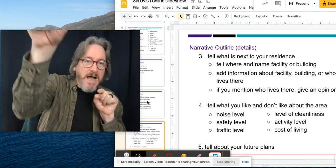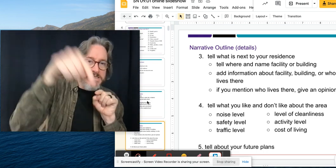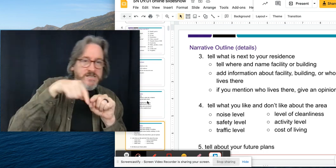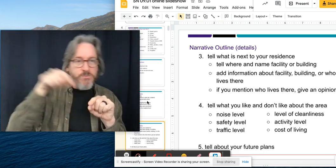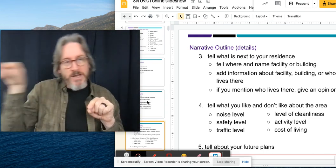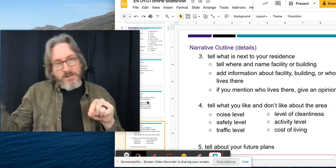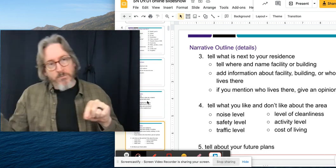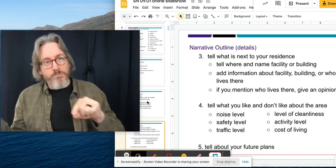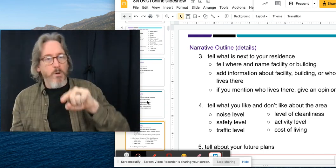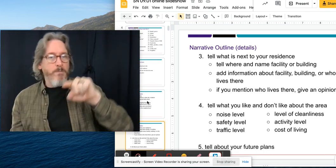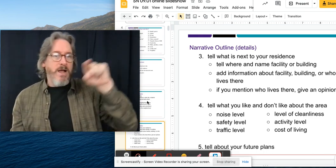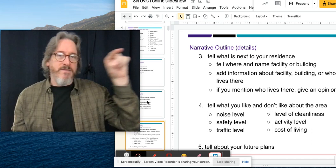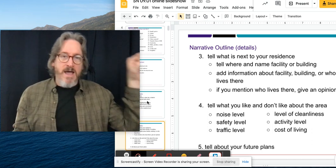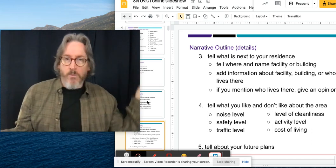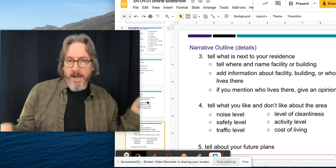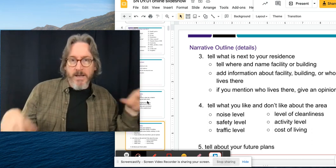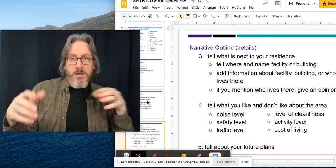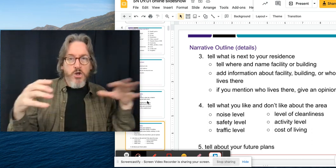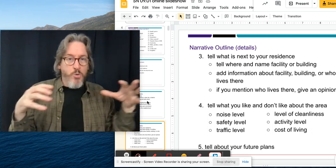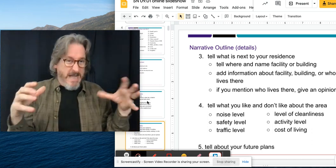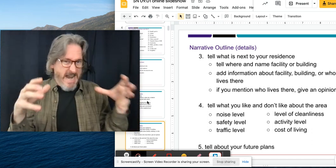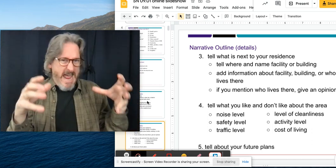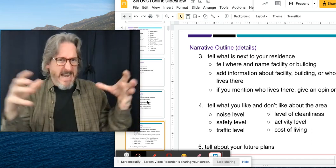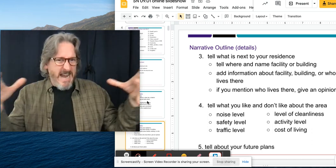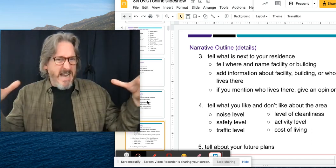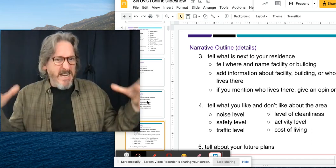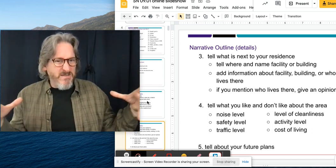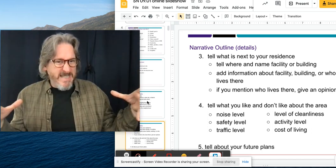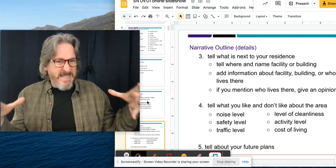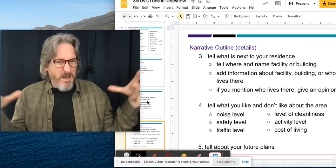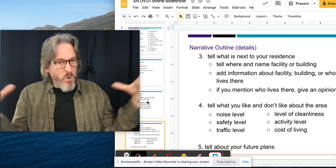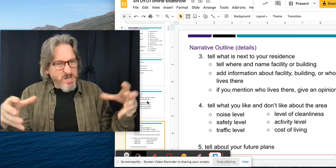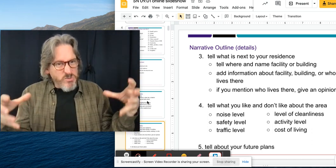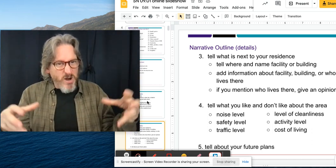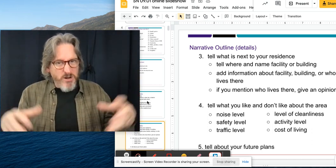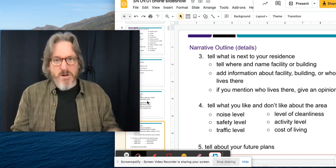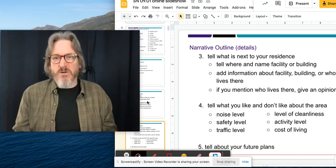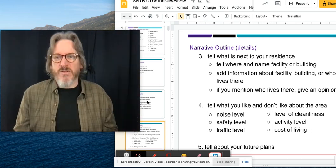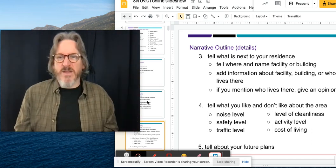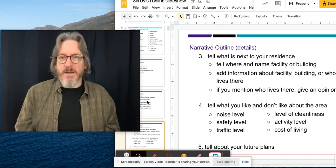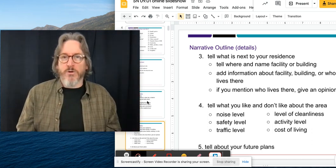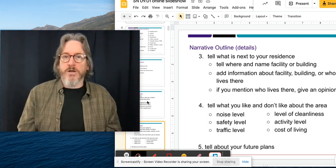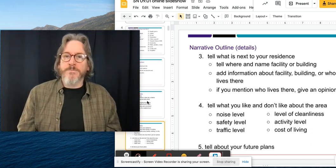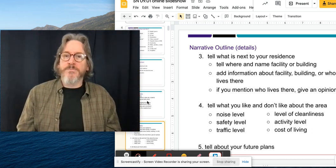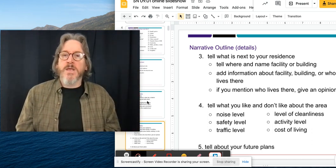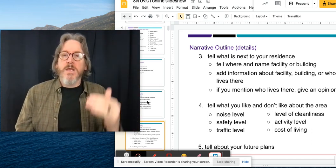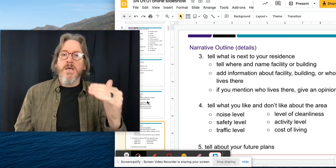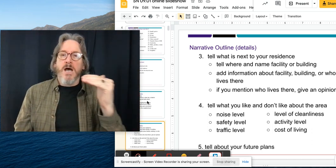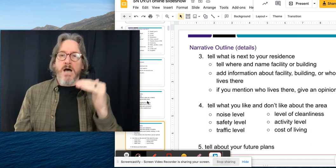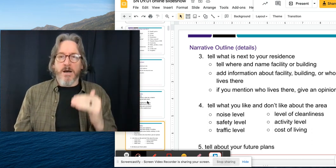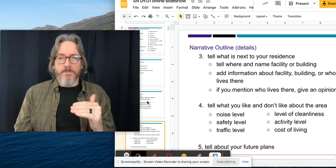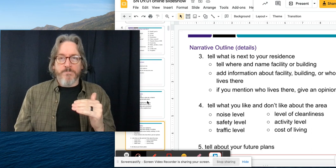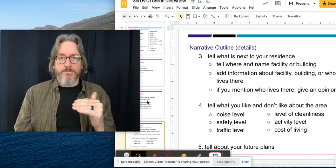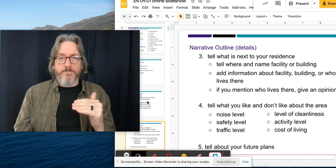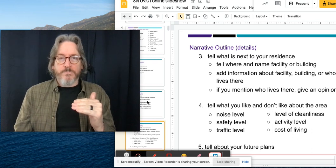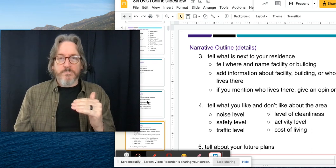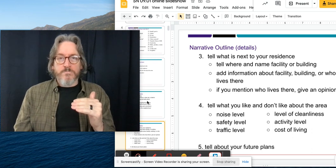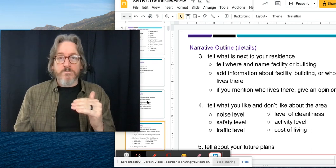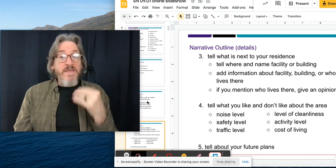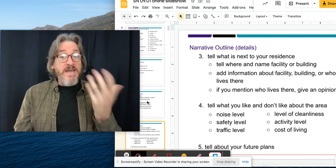2 blocks this way, 1 block that way. We can add that kind of detail, but what's right around the neighborhood.